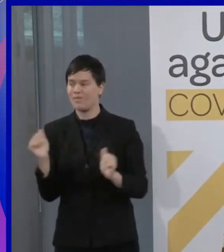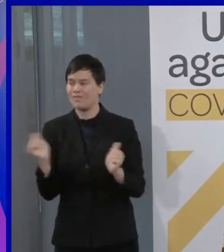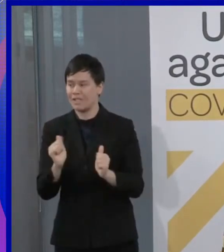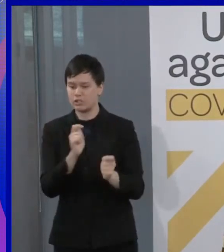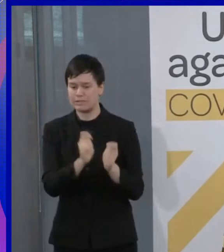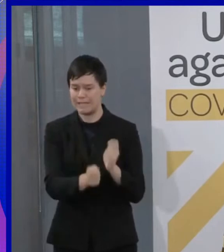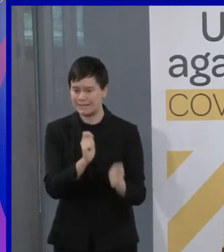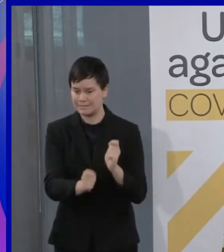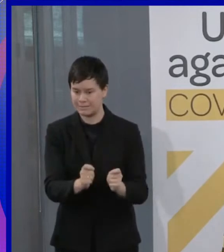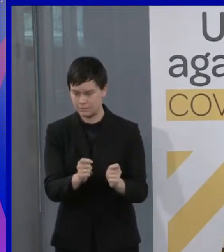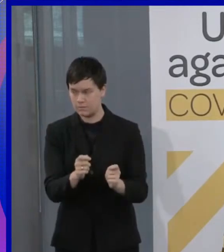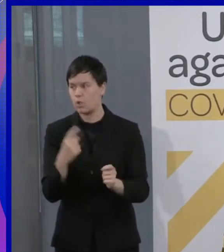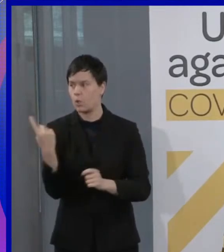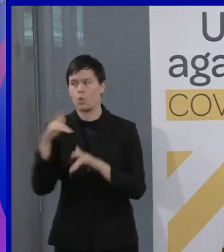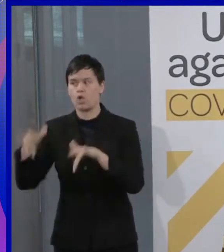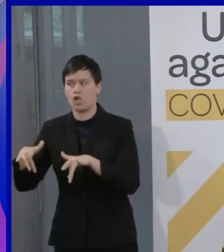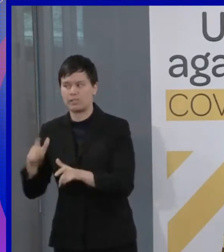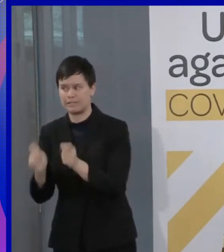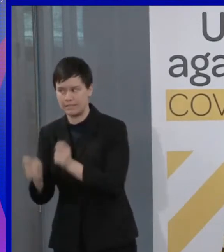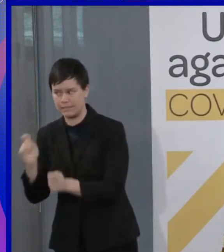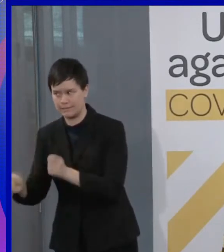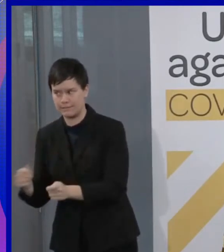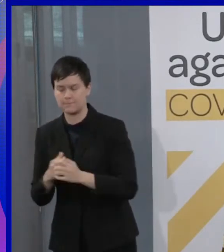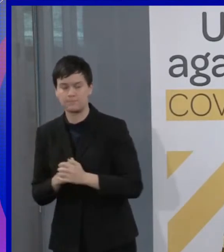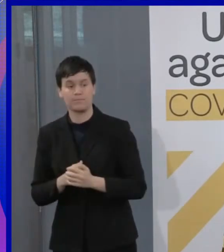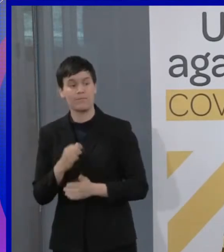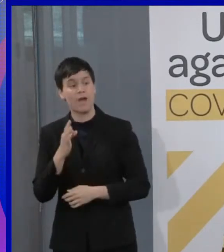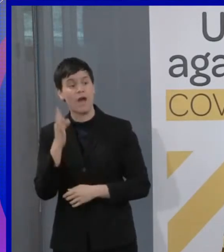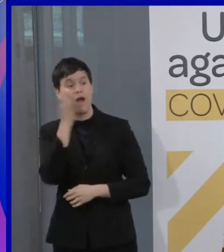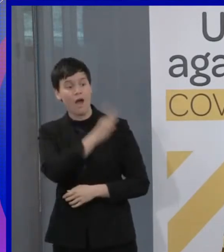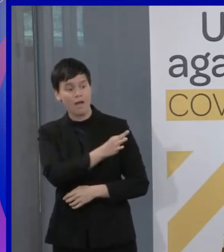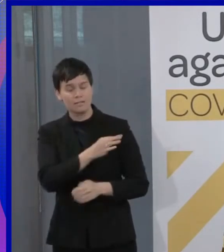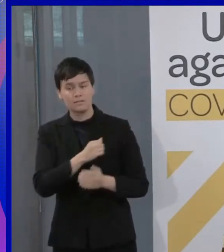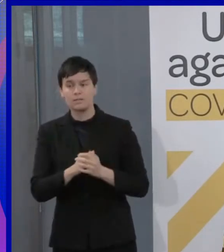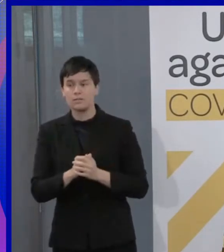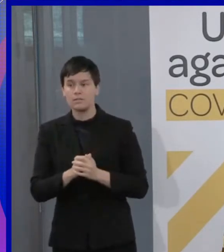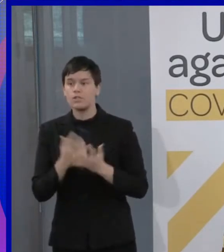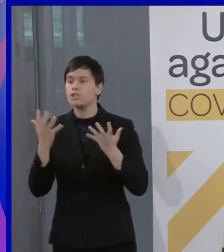release, the Minister of the Health at the time said regular health checks on and